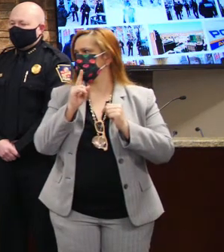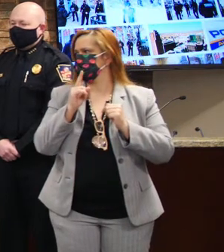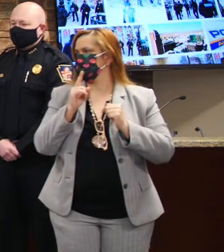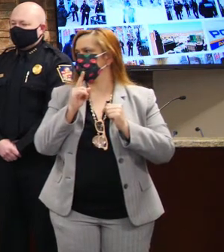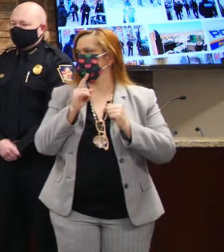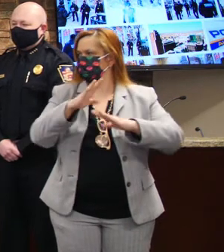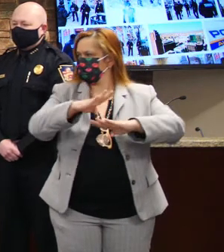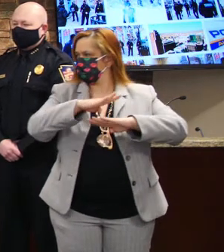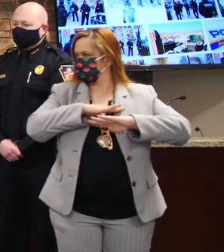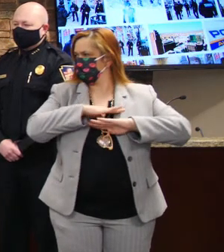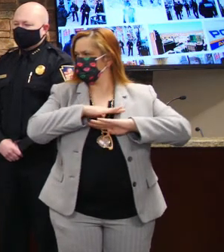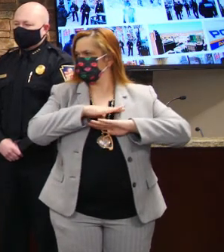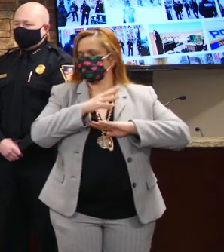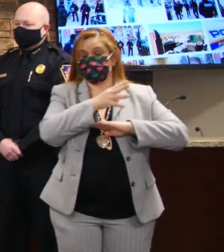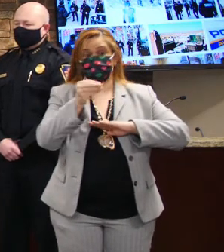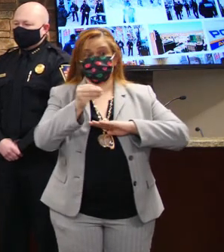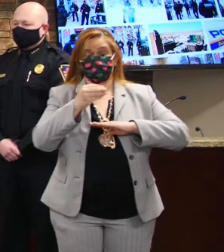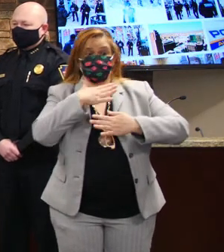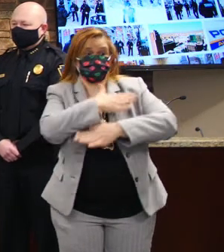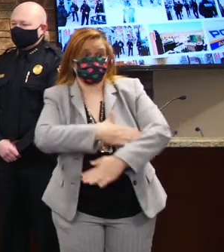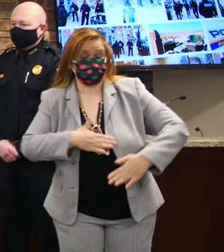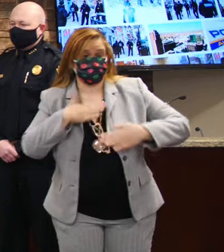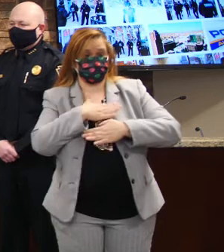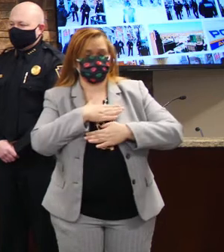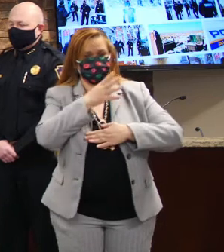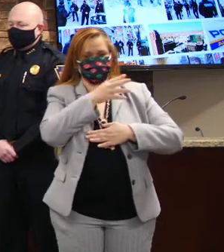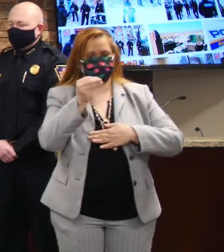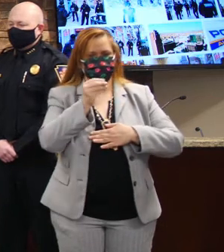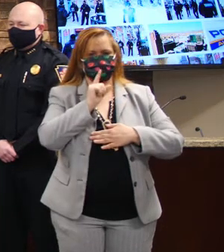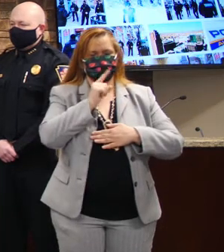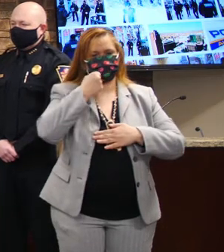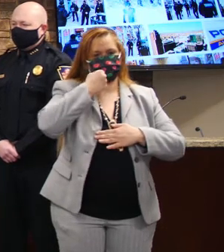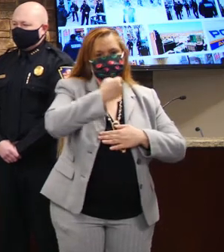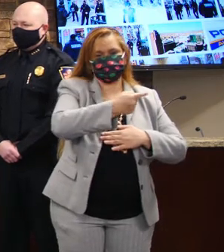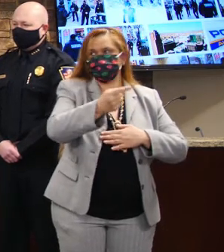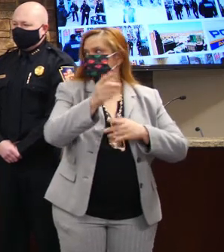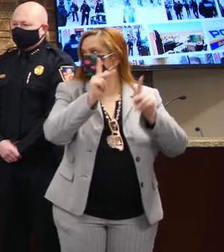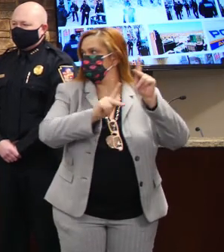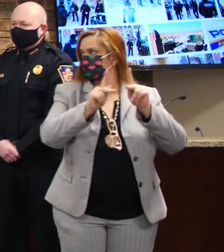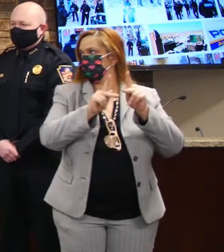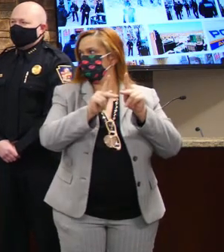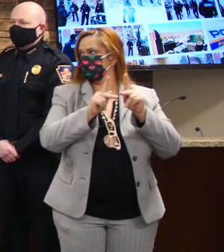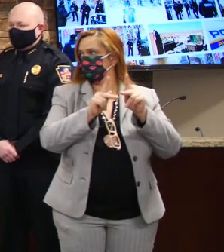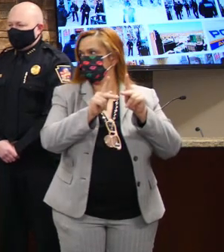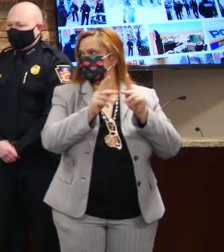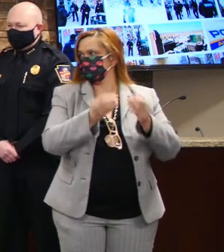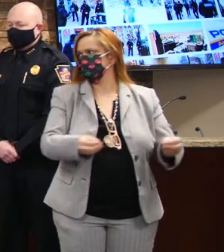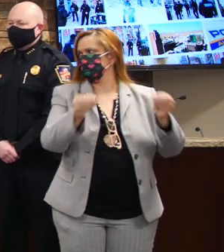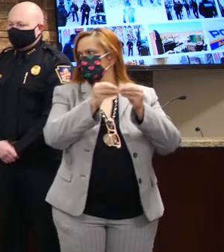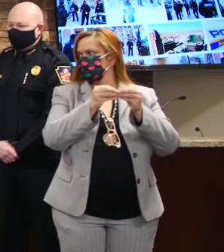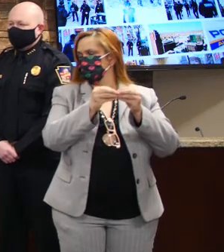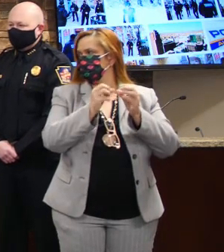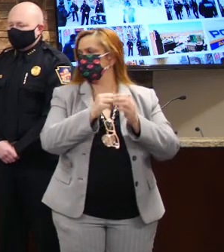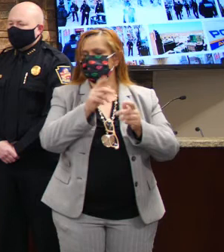itself, has that bridge to say, you know what, let's put this together and let's start building these relationships with our